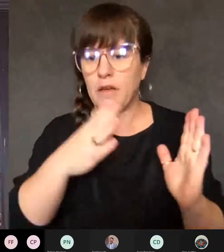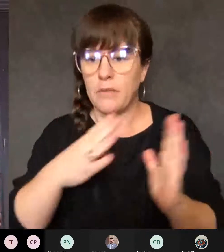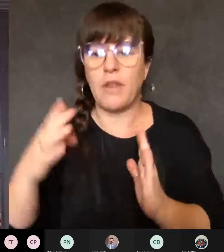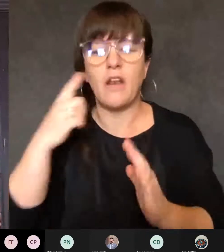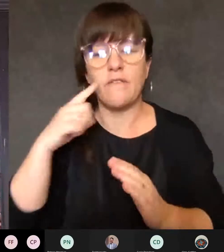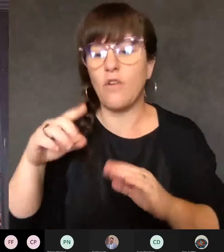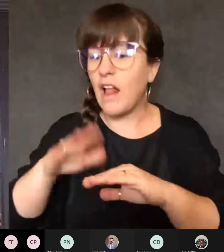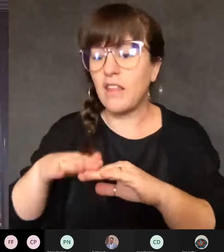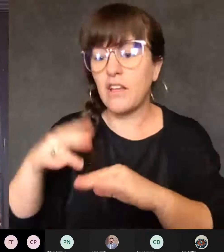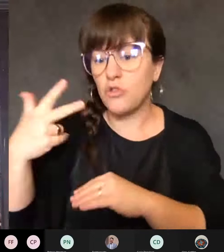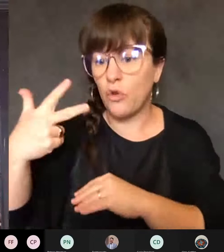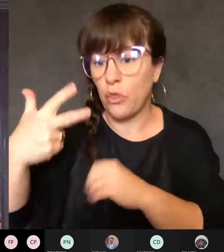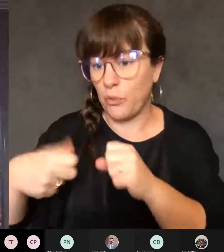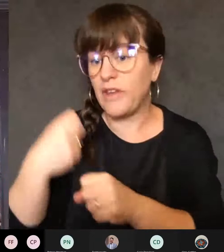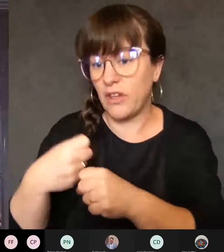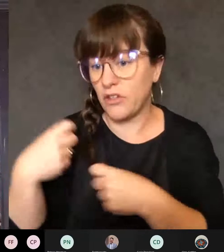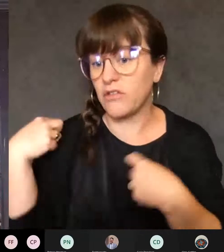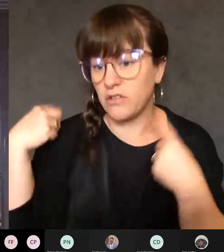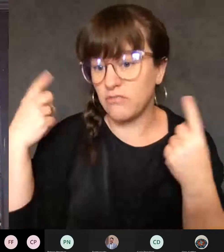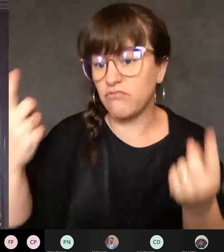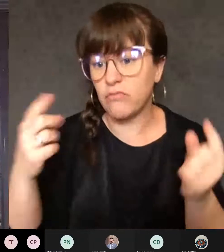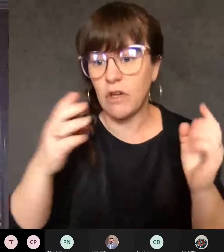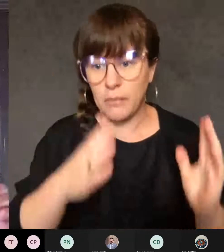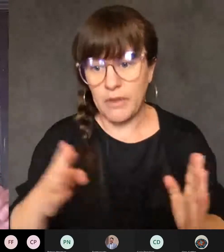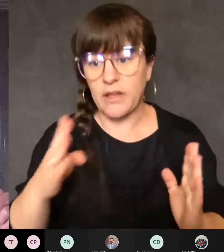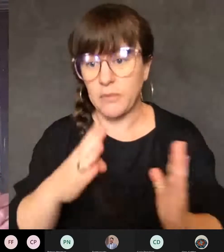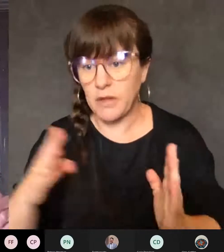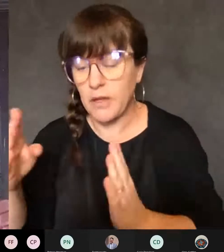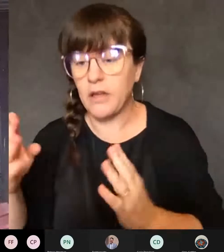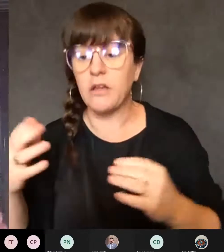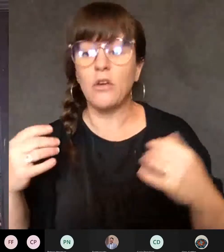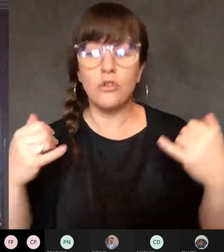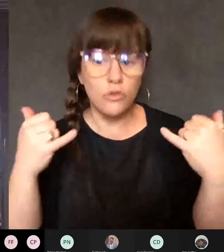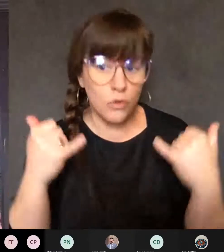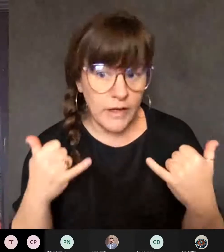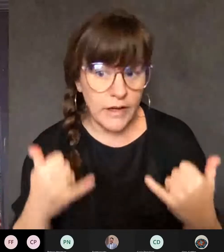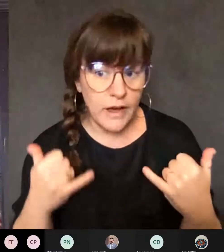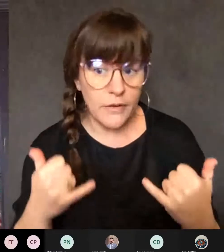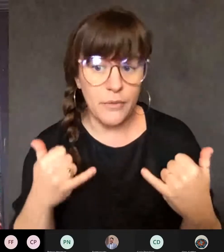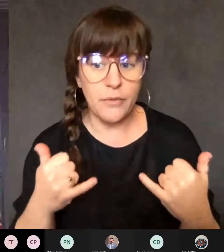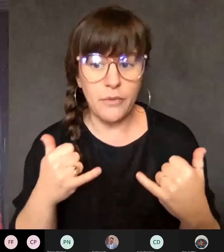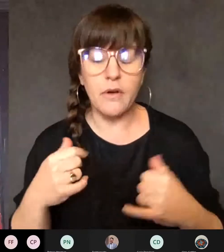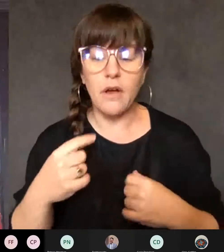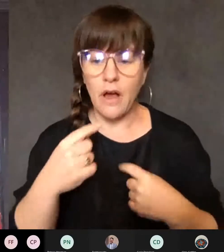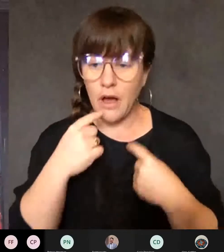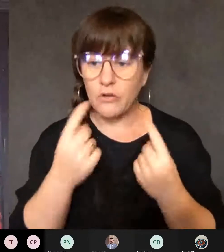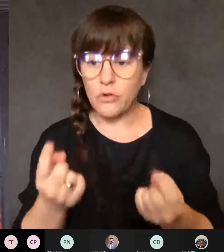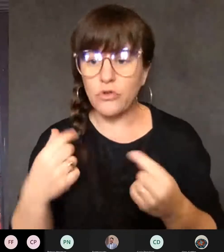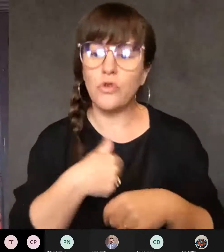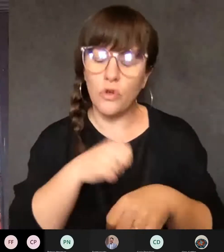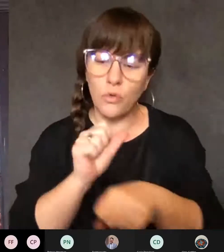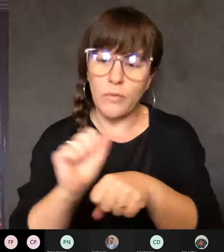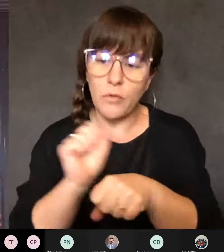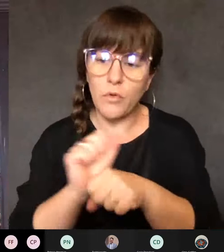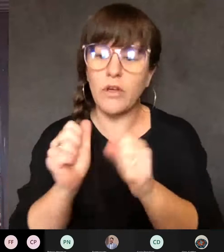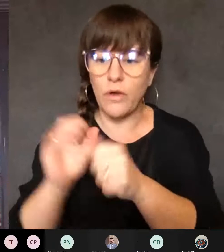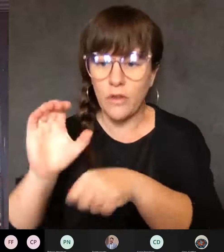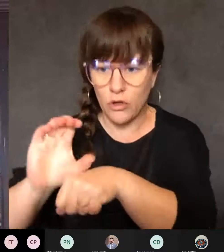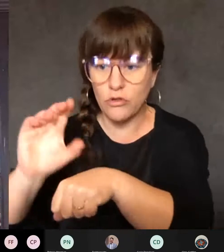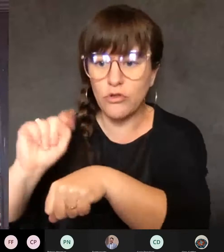3 years. And so at this point, as I told you, we've been working with a consultant